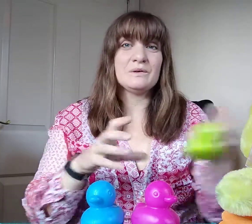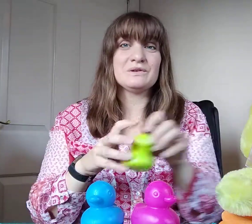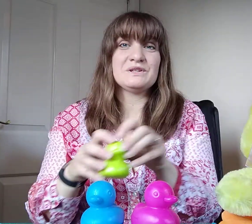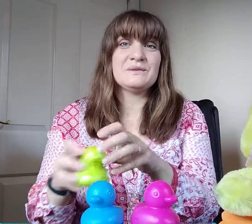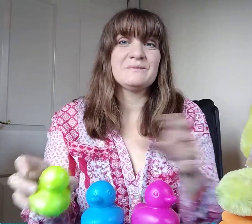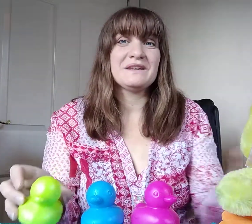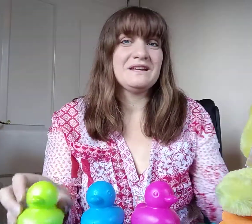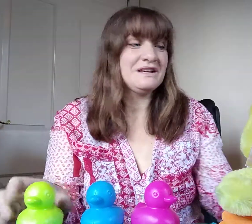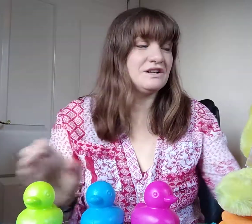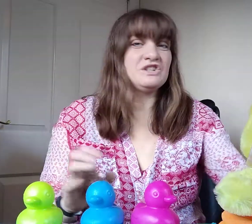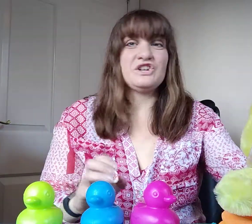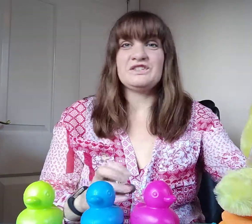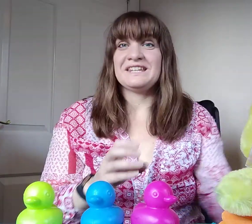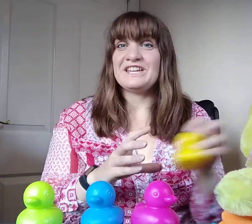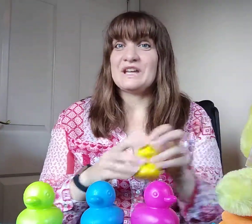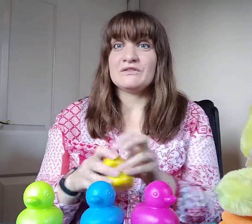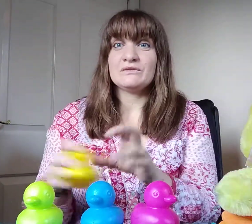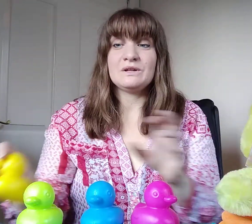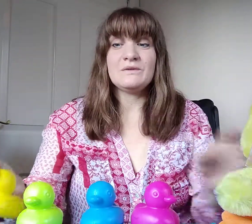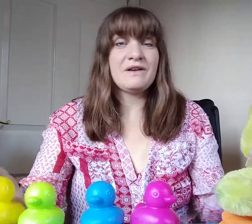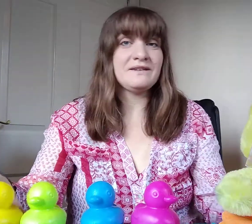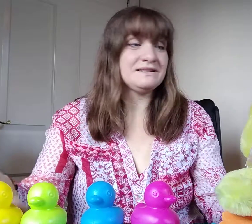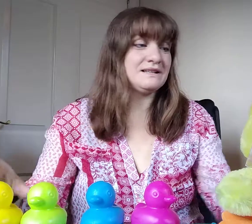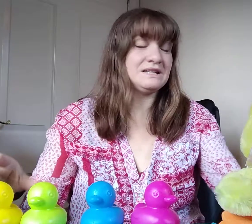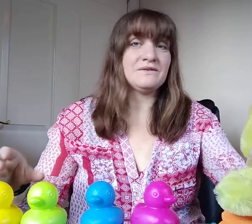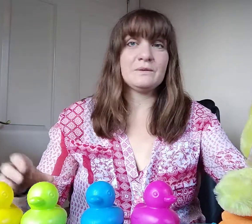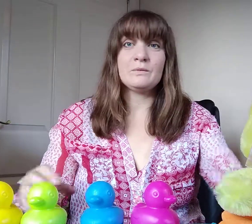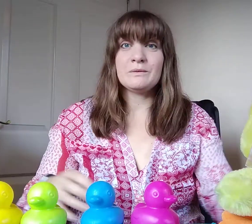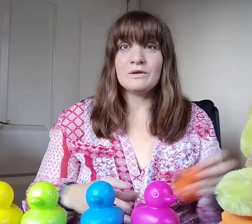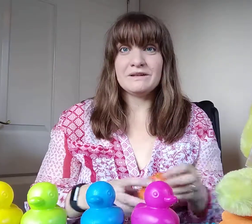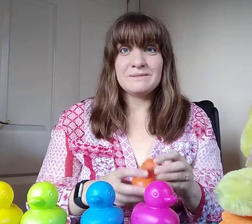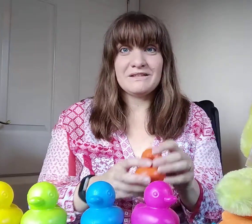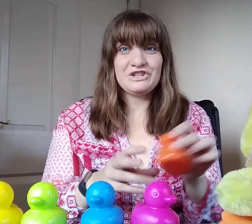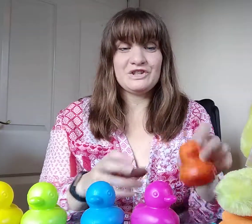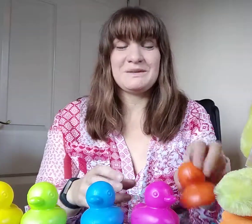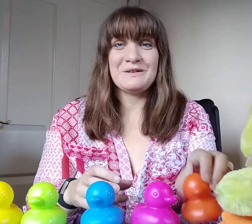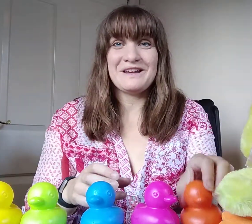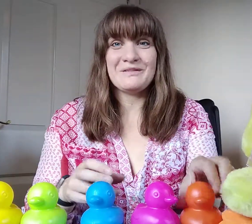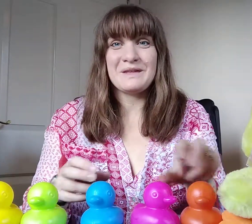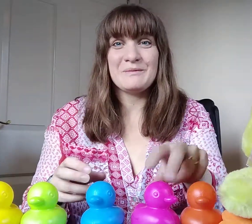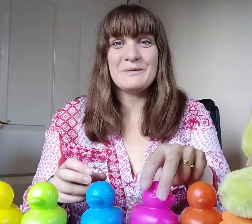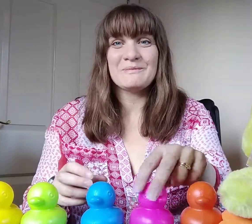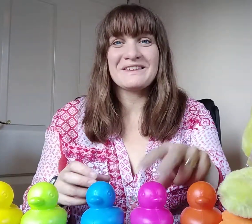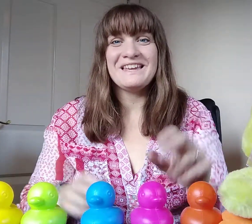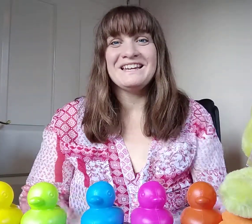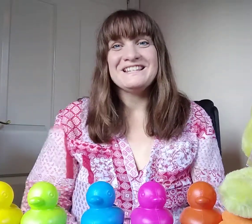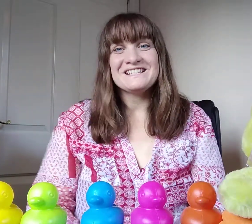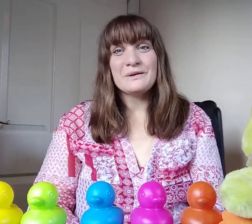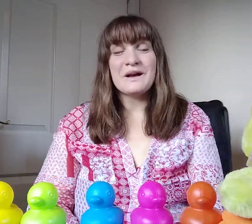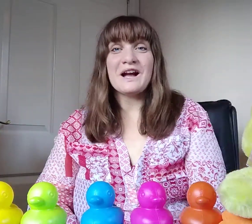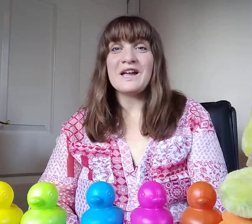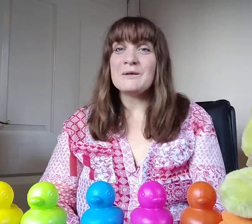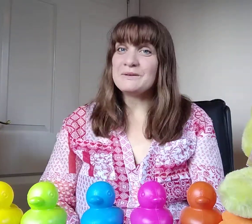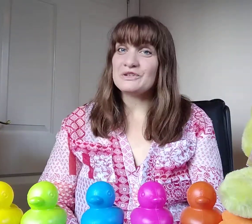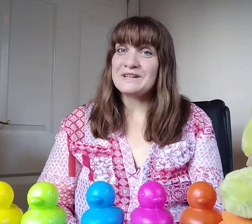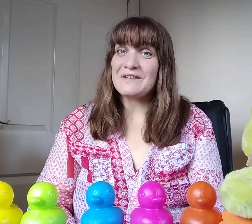want to. Just in case you have children who are very sensitive and would be worried about the ducks being away from their mum. So I hope you enjoy having